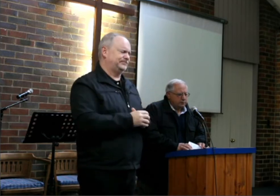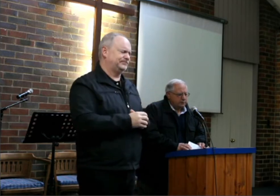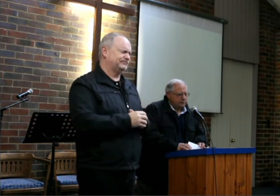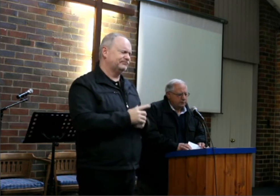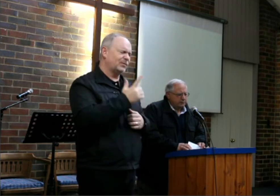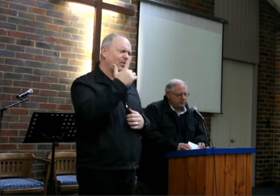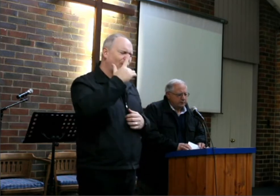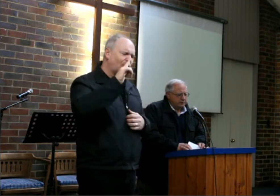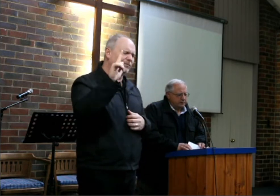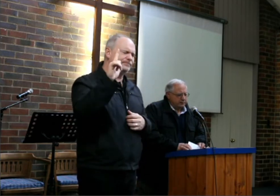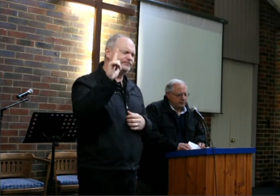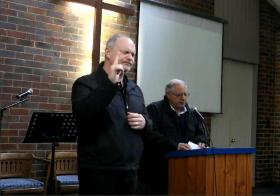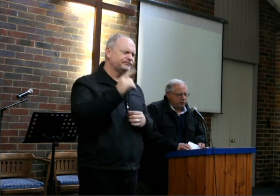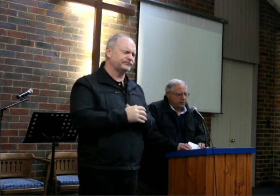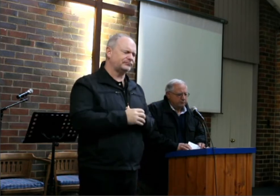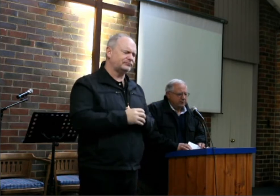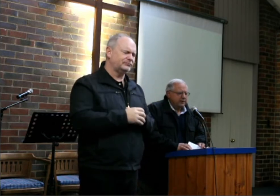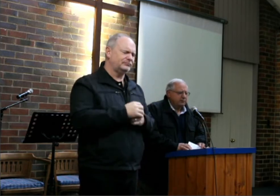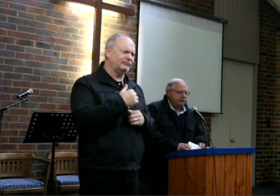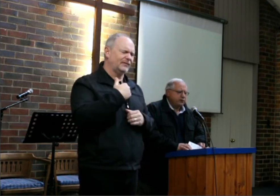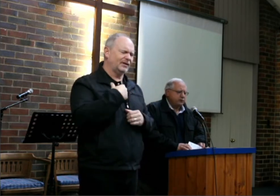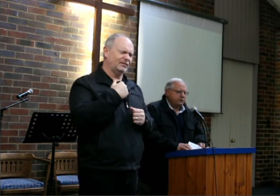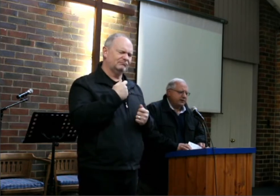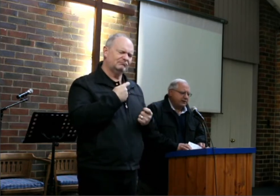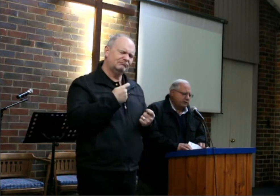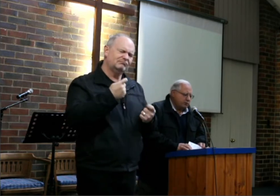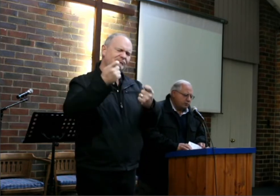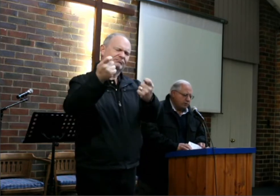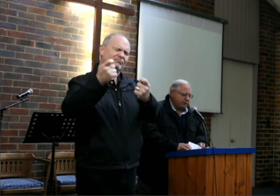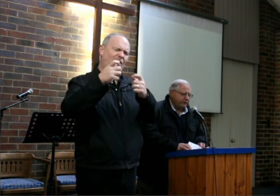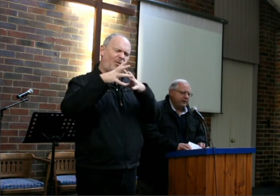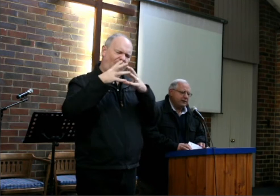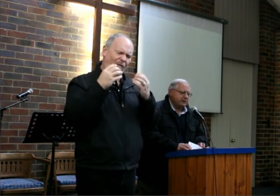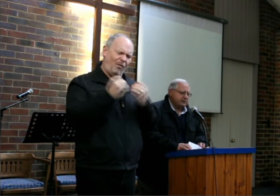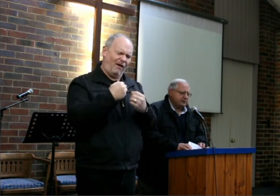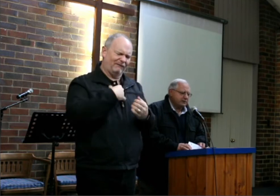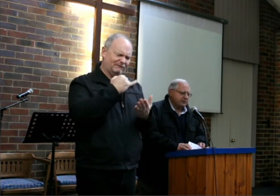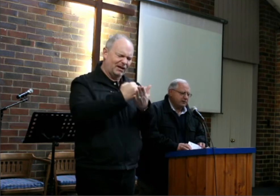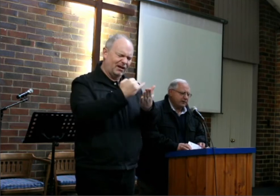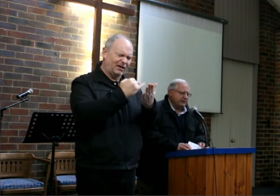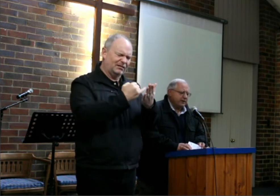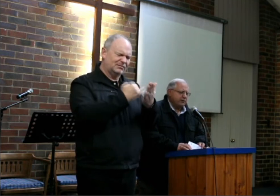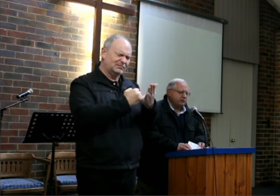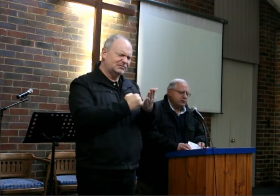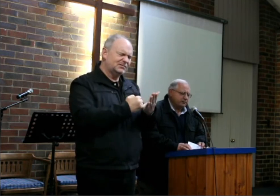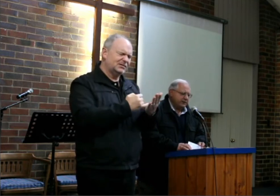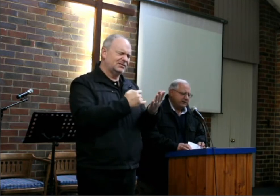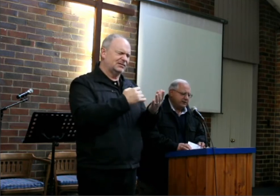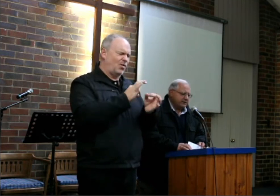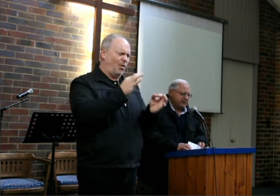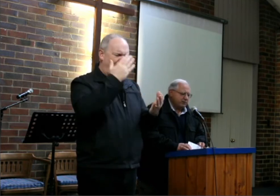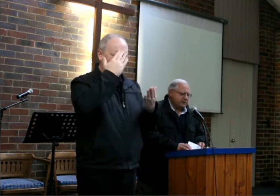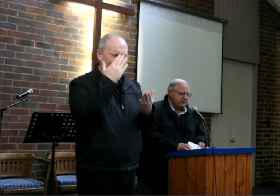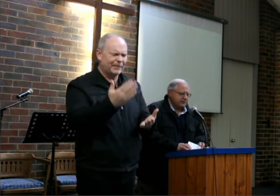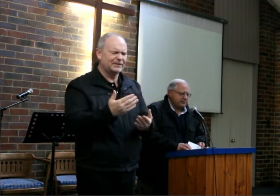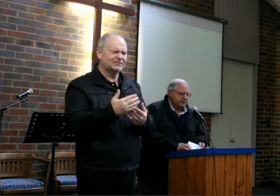Lord, we bring before you today all our failures and our disobedience